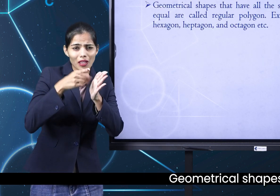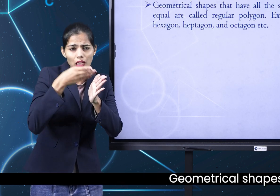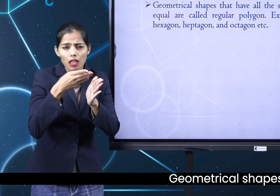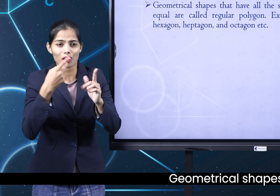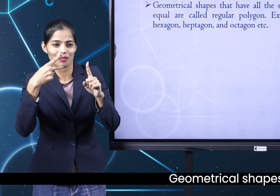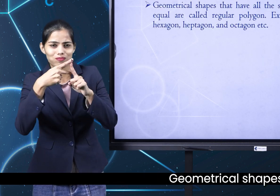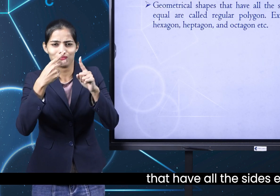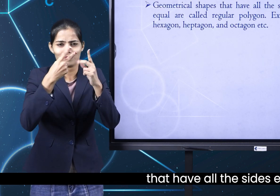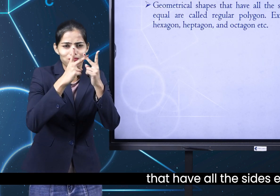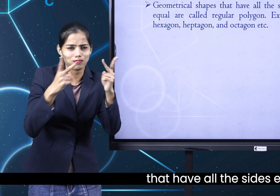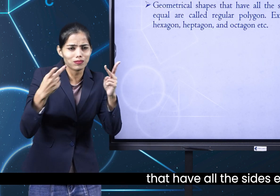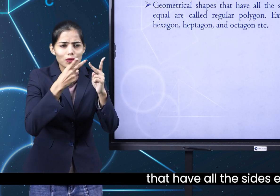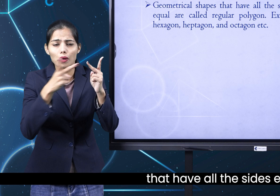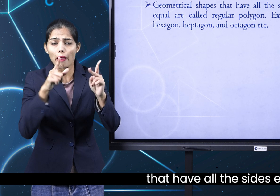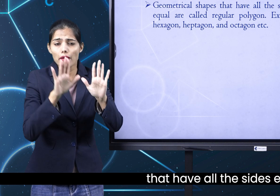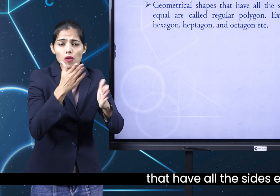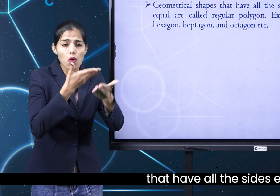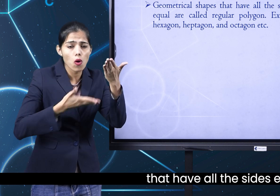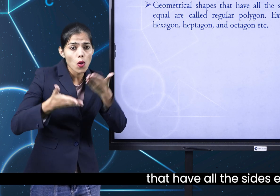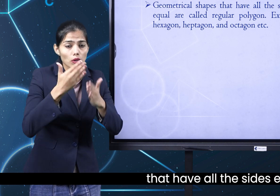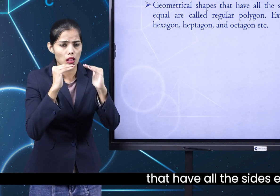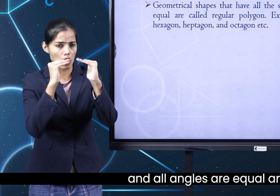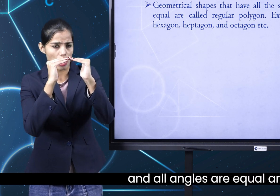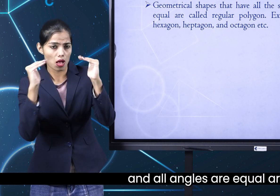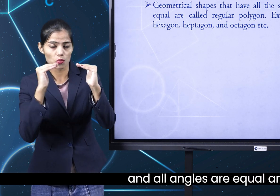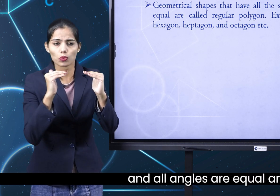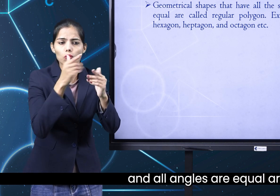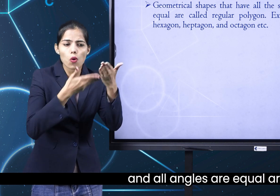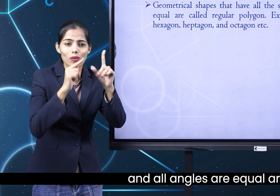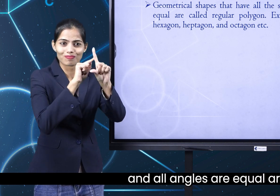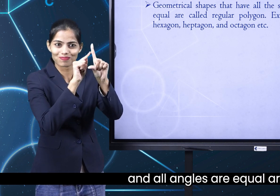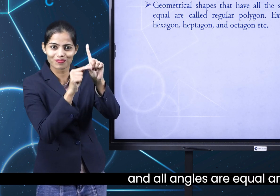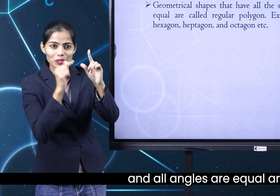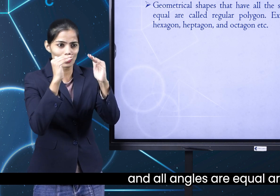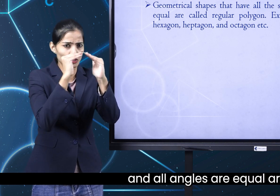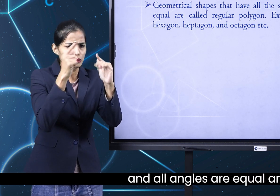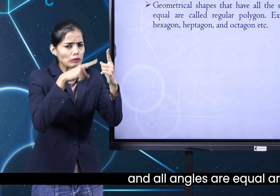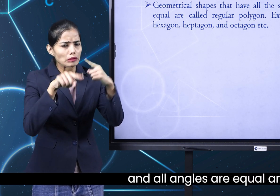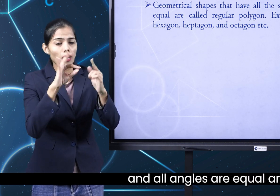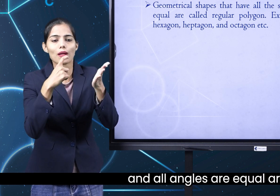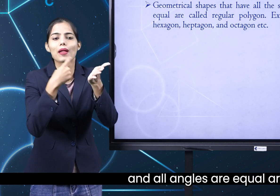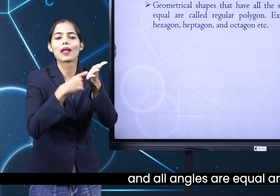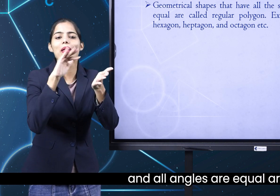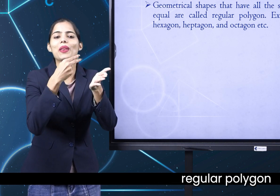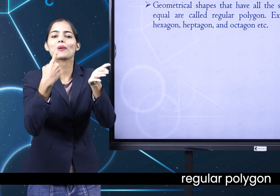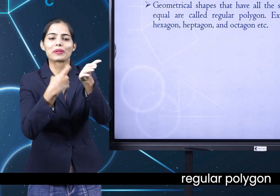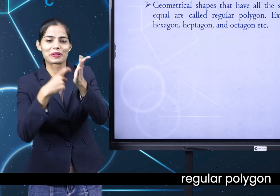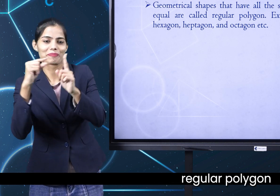Geometrical shapes that have all the sides equal and all angles are equal are called regular